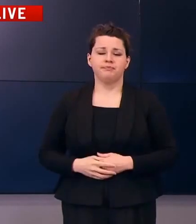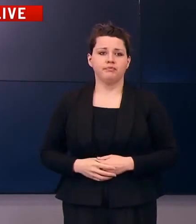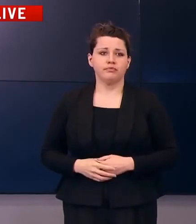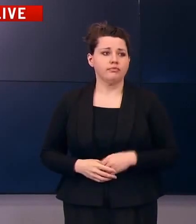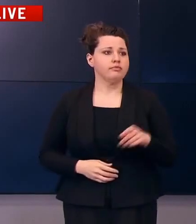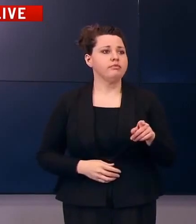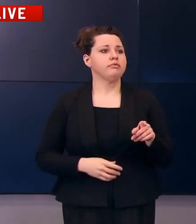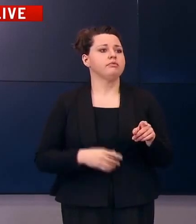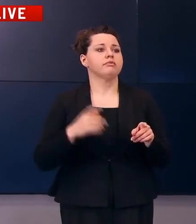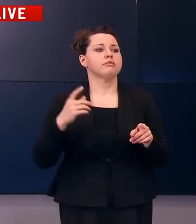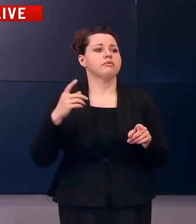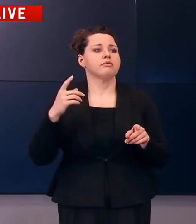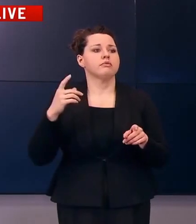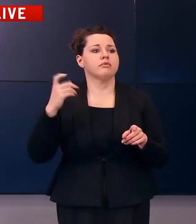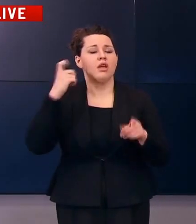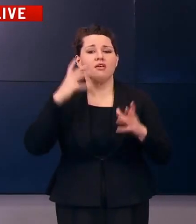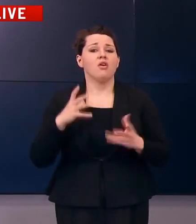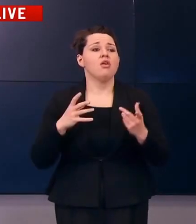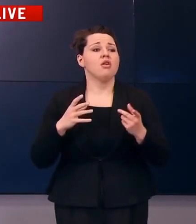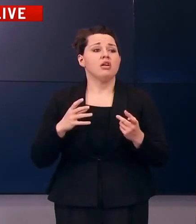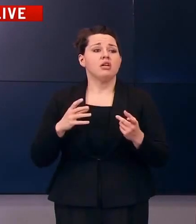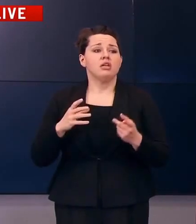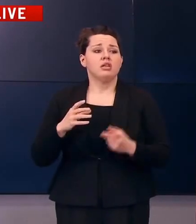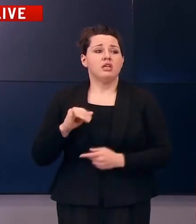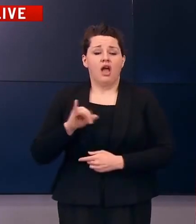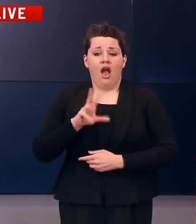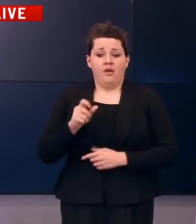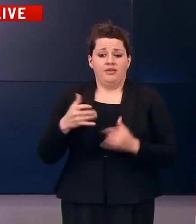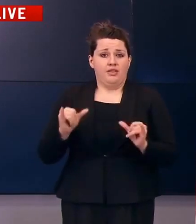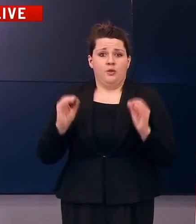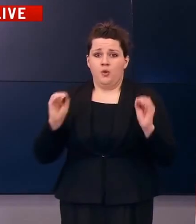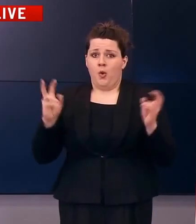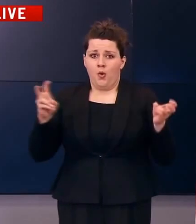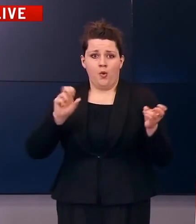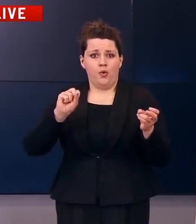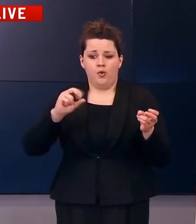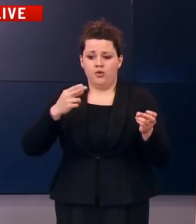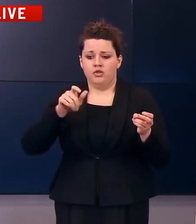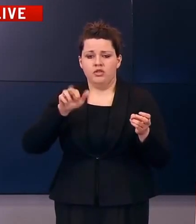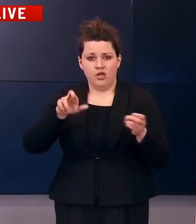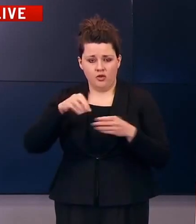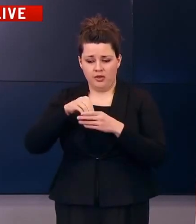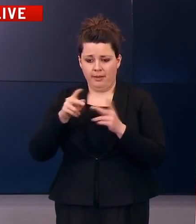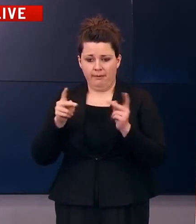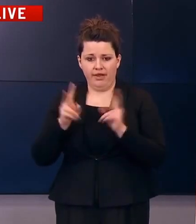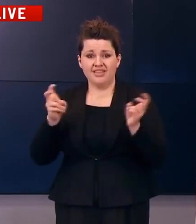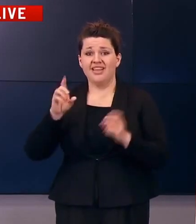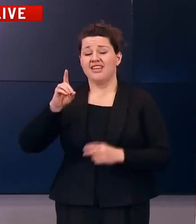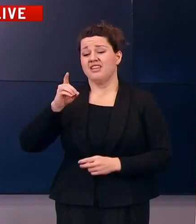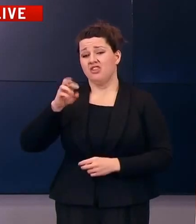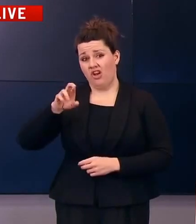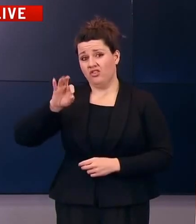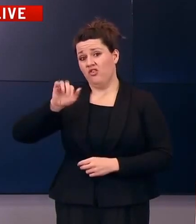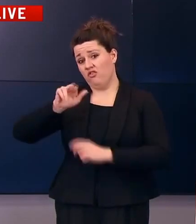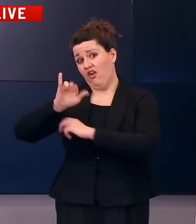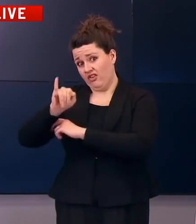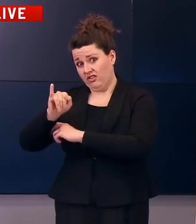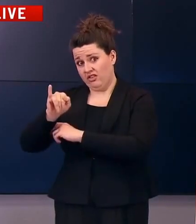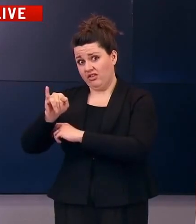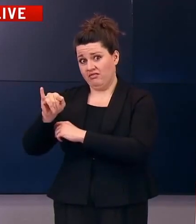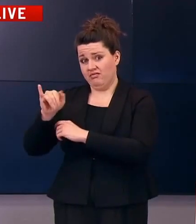Governor, I was still one of a handful of states that has no shelter in place and Dr. Fauci says every state at this point should